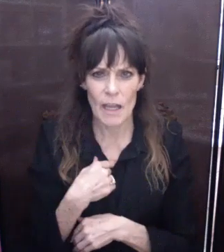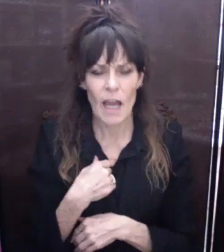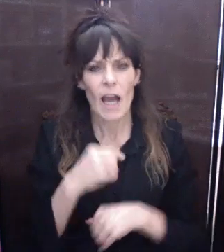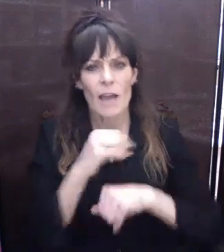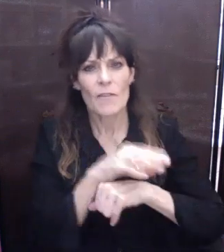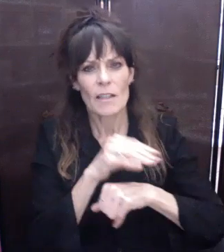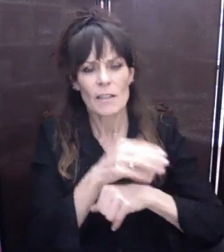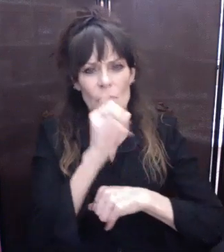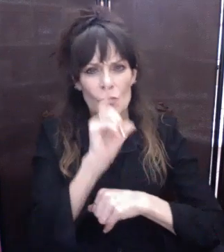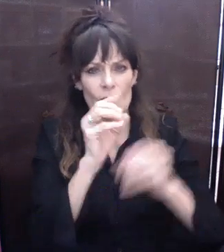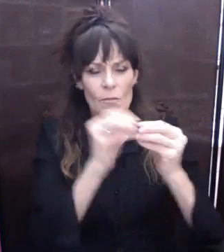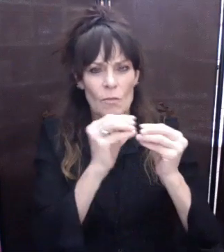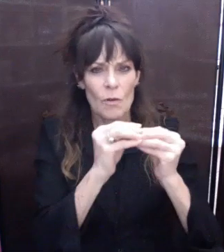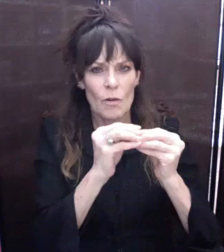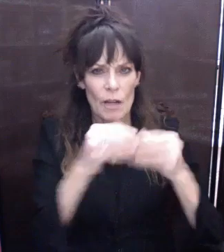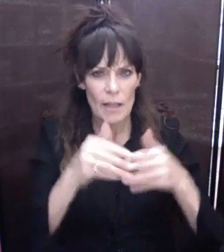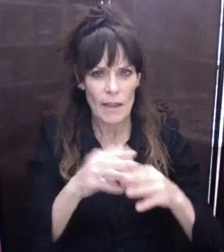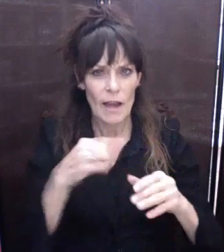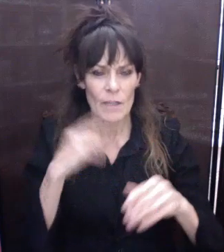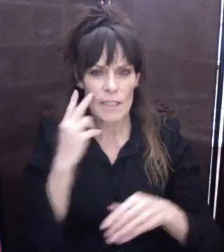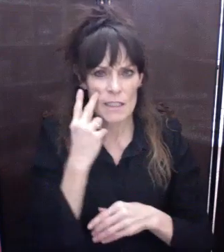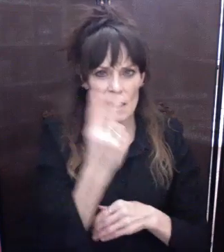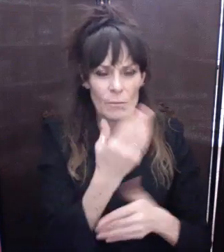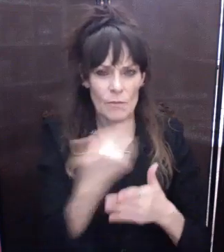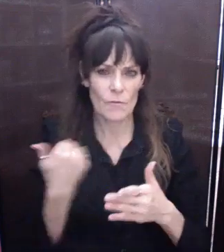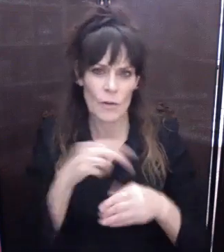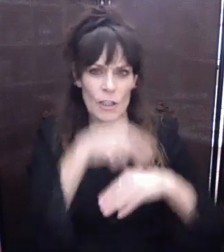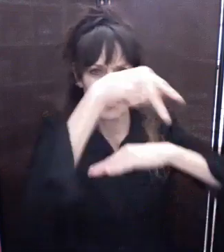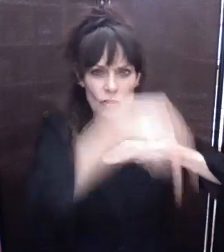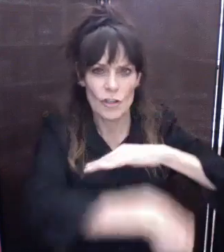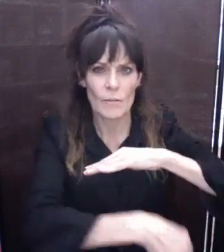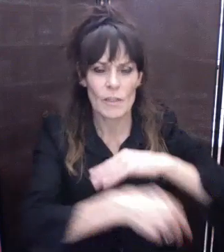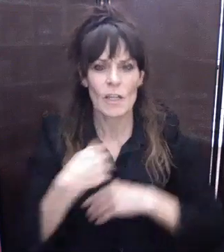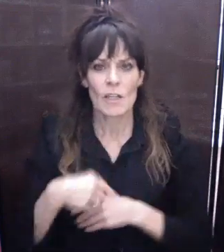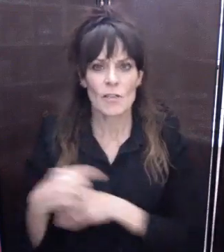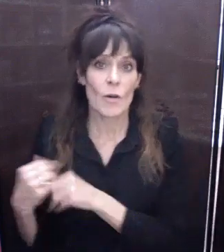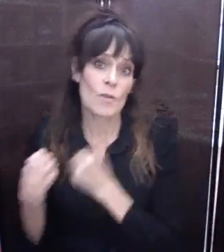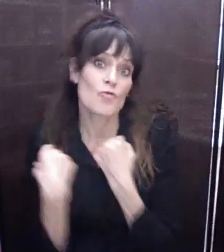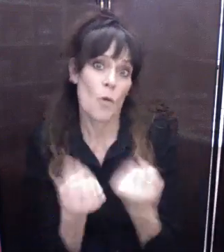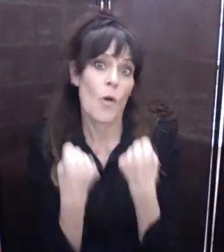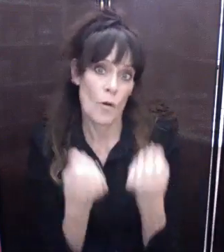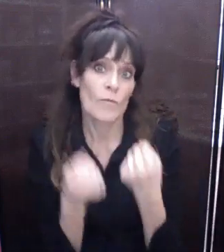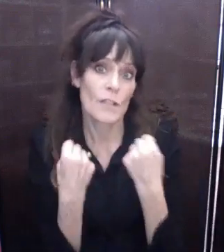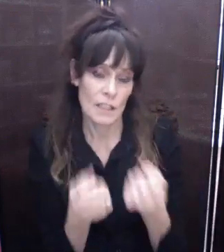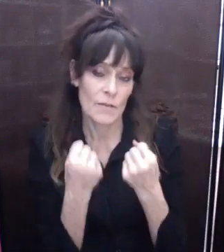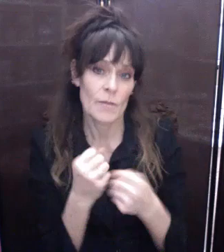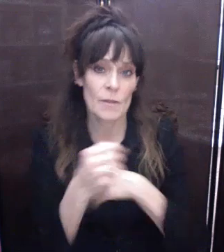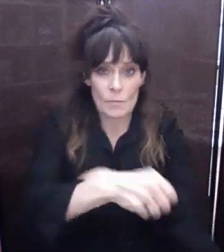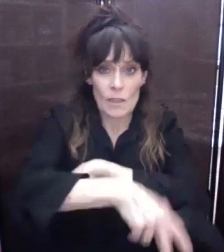more and permit me to come up and see him before he did anything. So he tore over to Cleveland in the middle of the night and got him at a hospital and